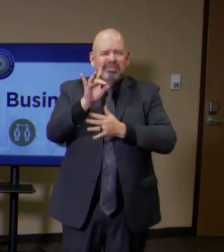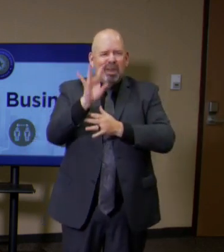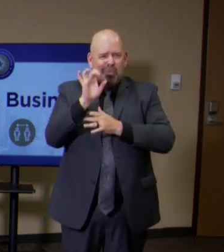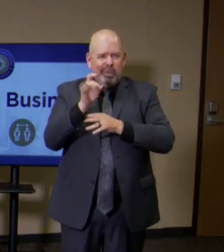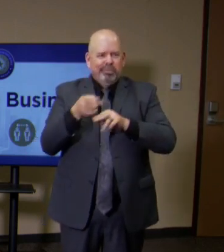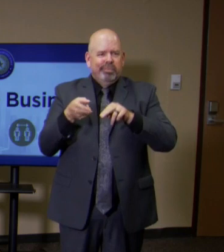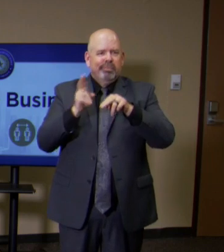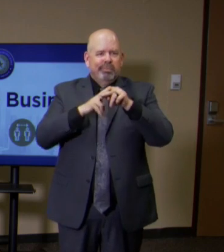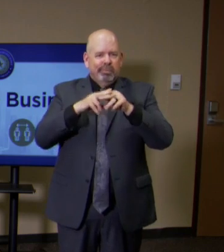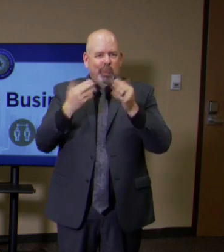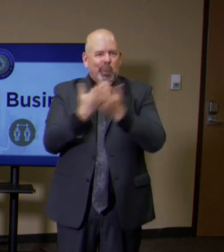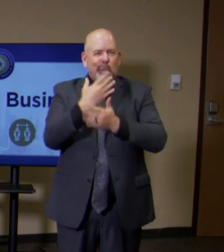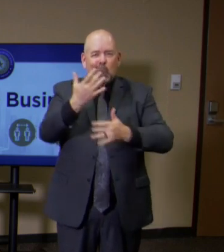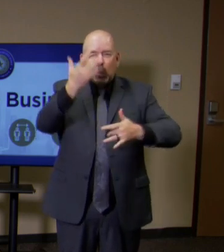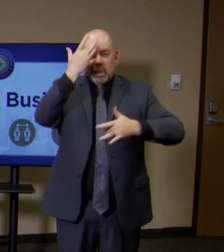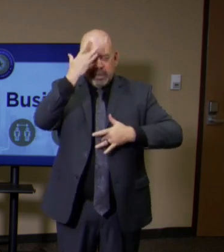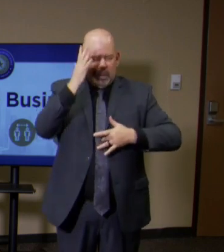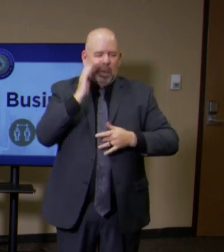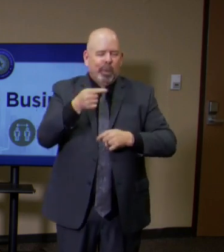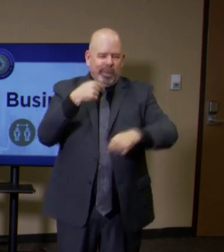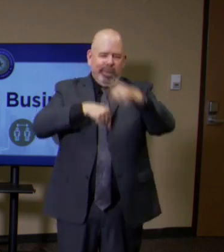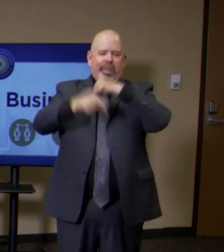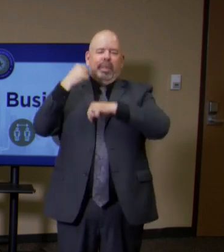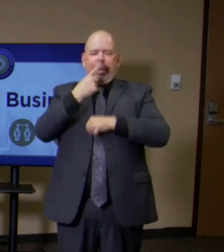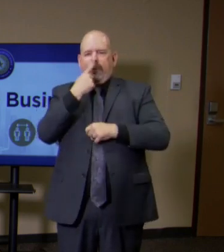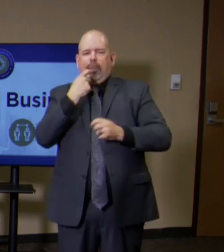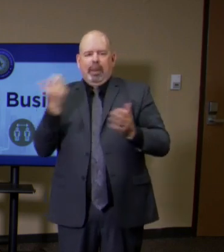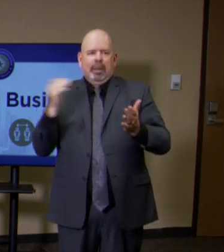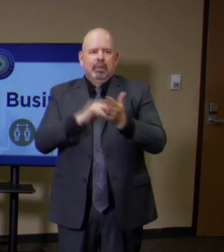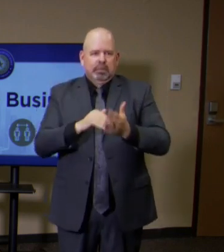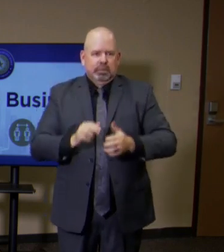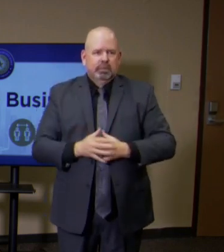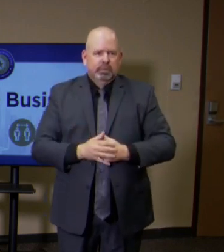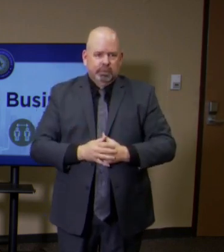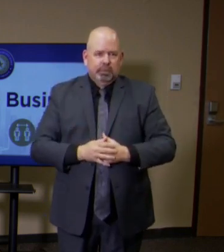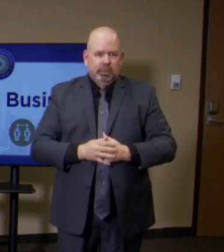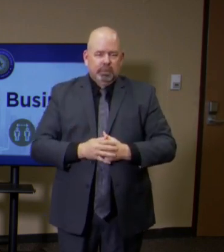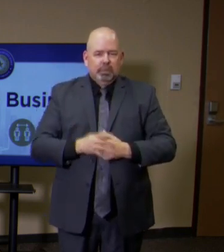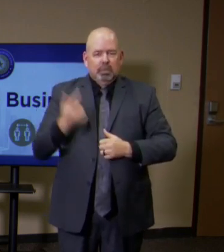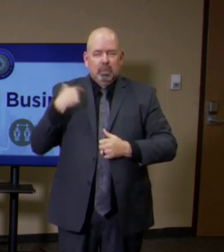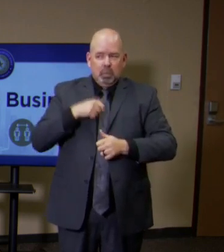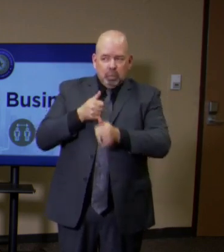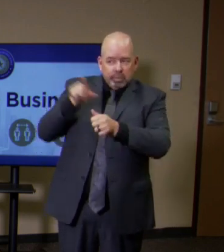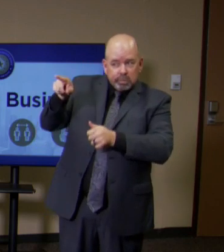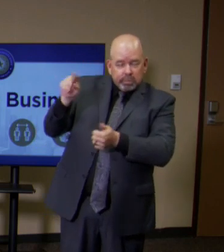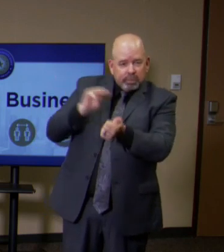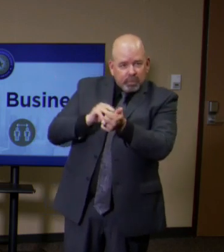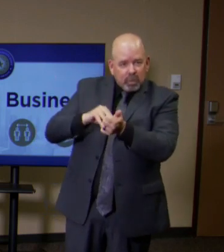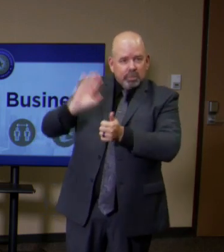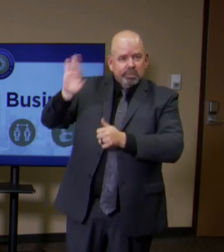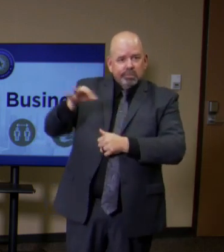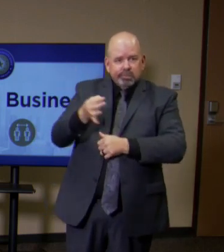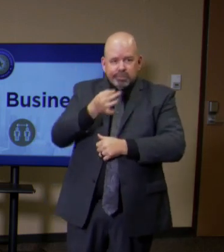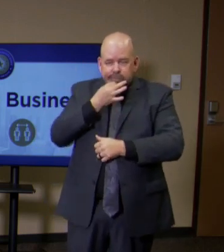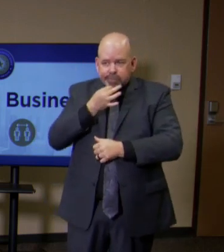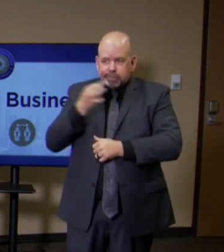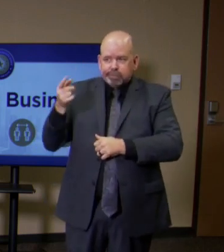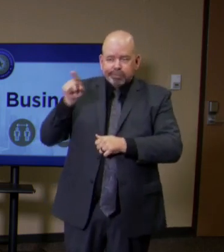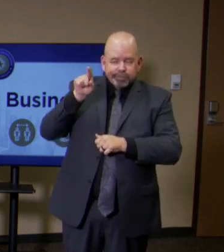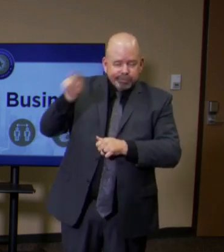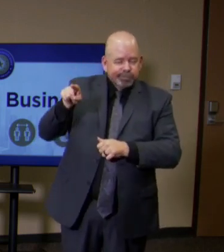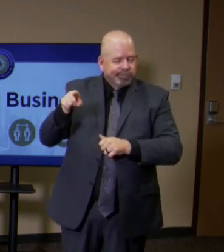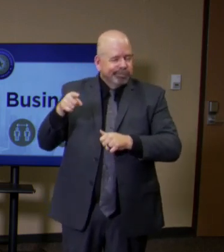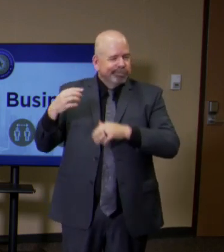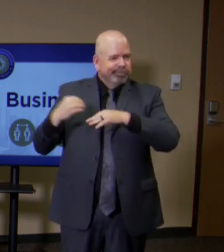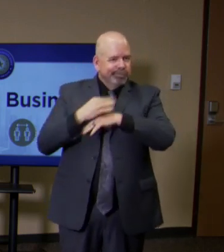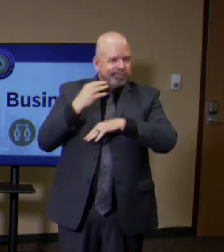it before, if we go the wrong way, they wouldn't be able to keep that certificate until